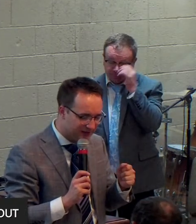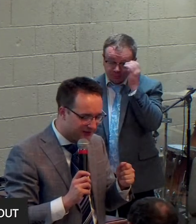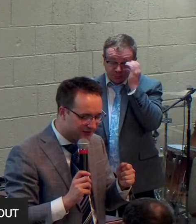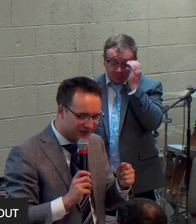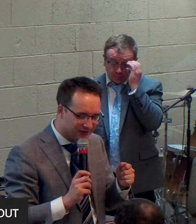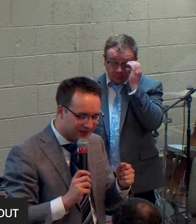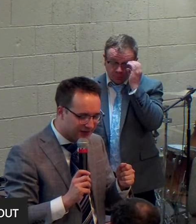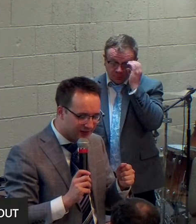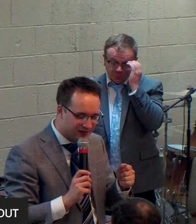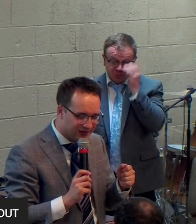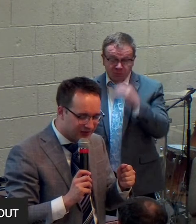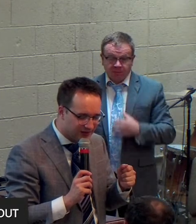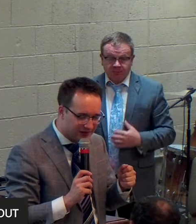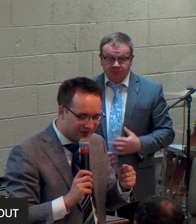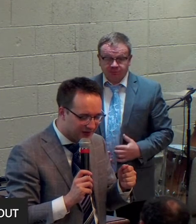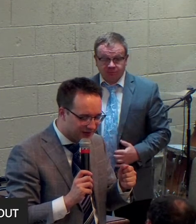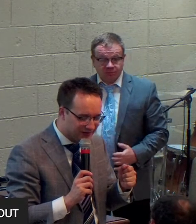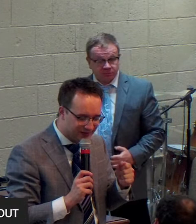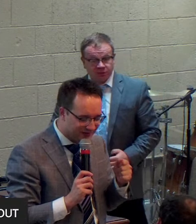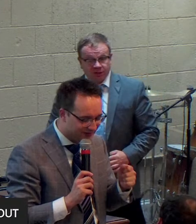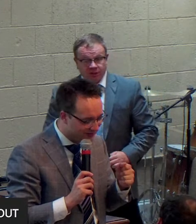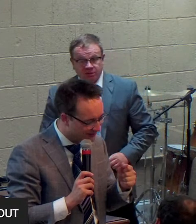man